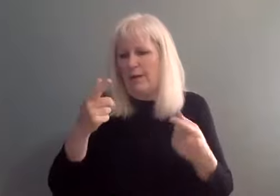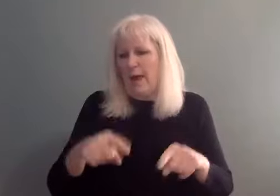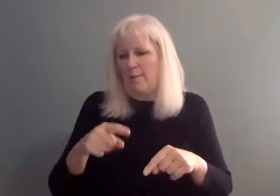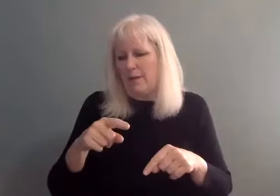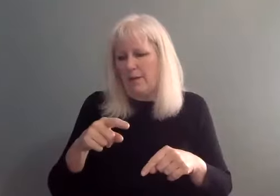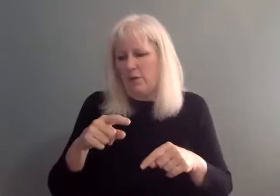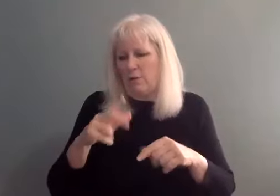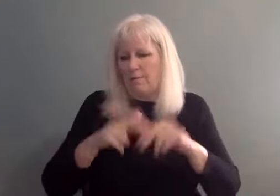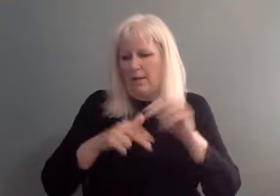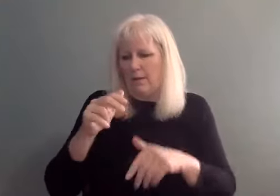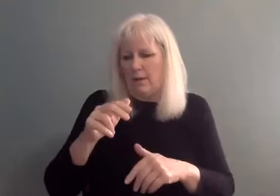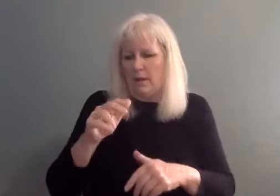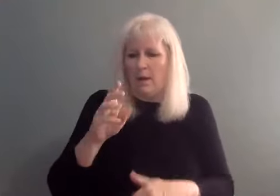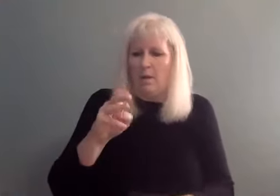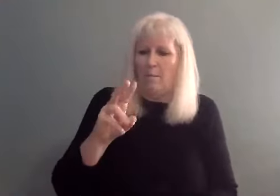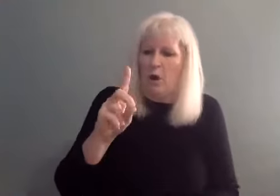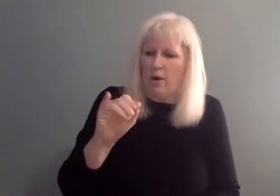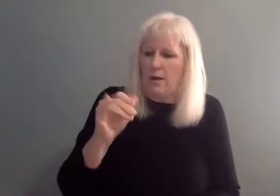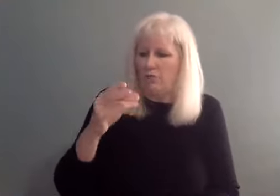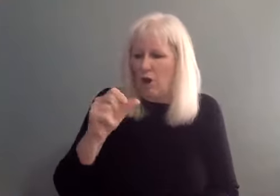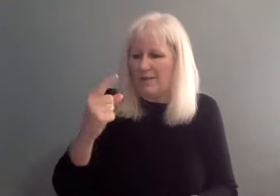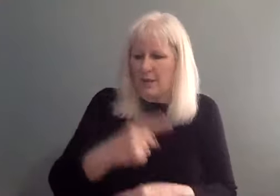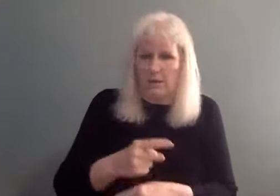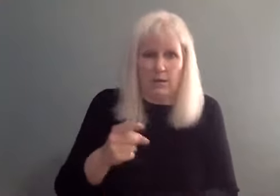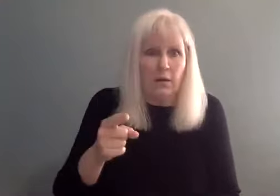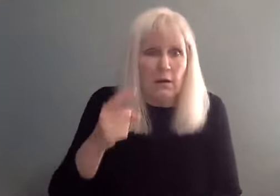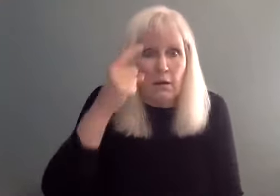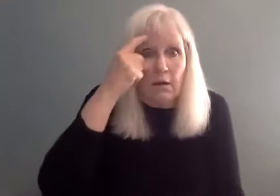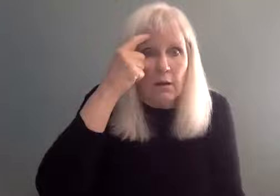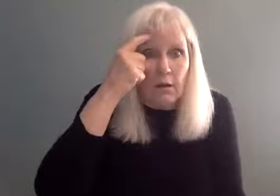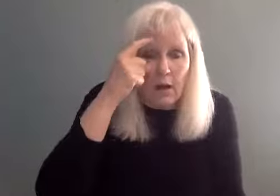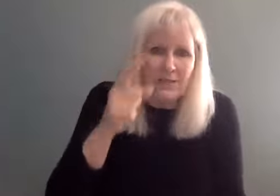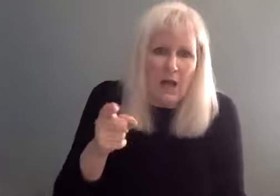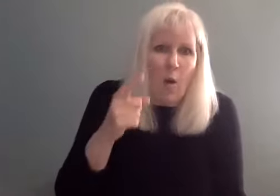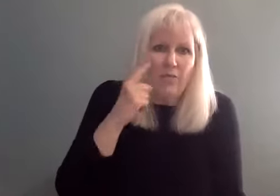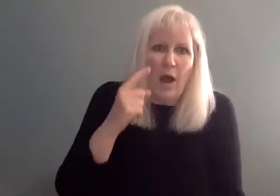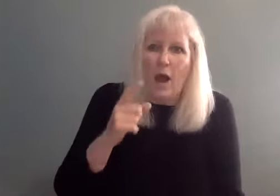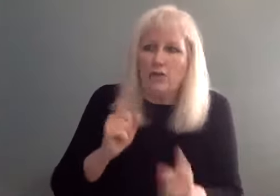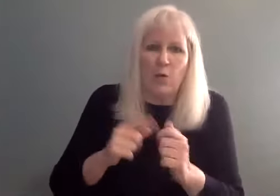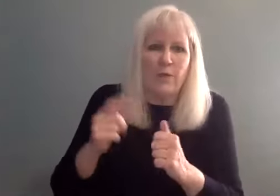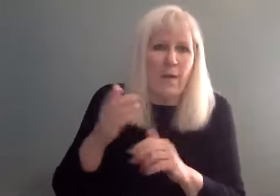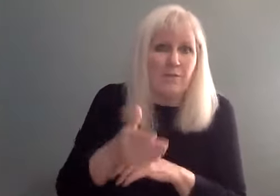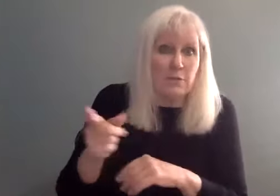Day. And she said, oh, I'm going to talk to him afterwards. And it was him. She said, can you tell me what